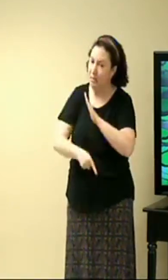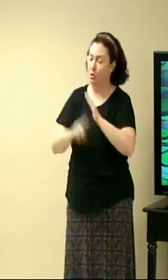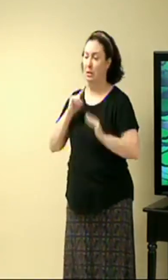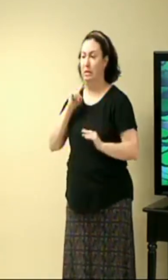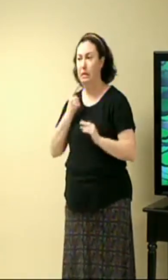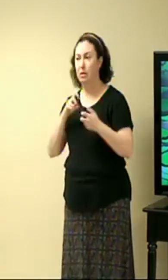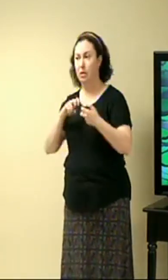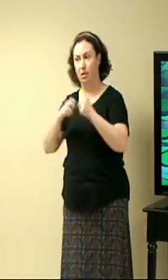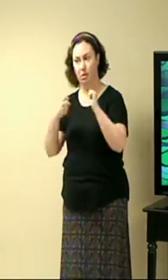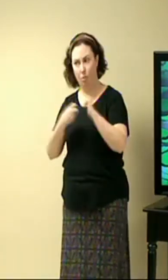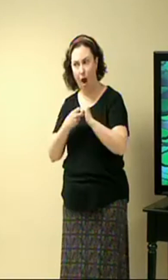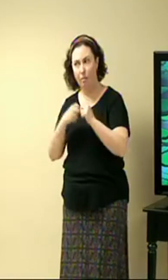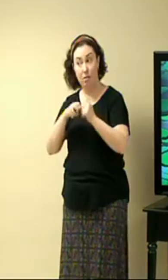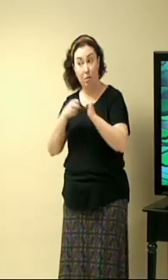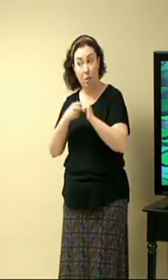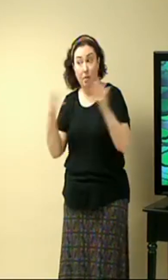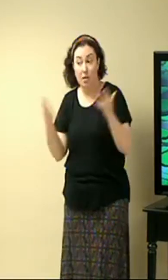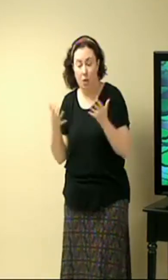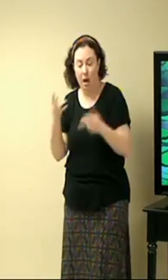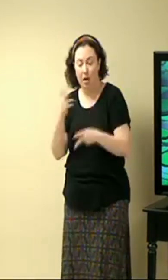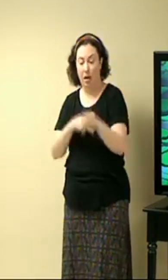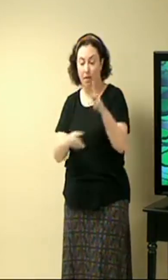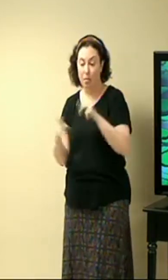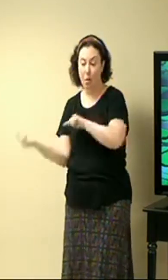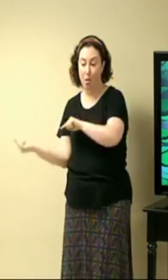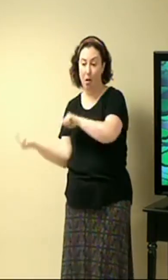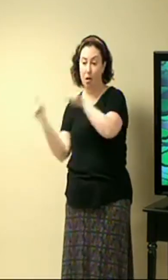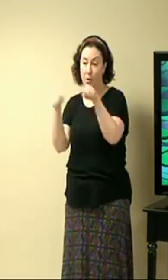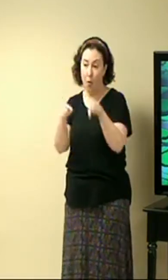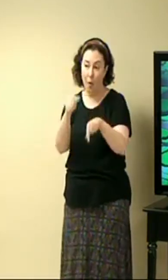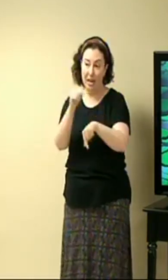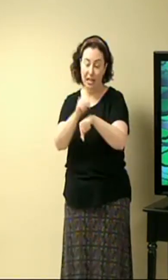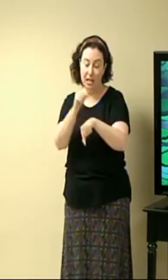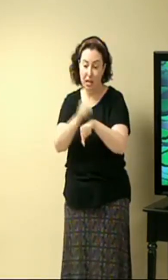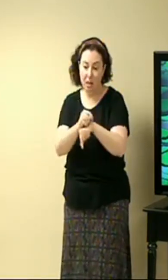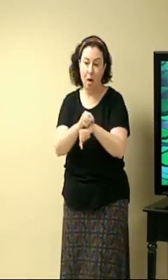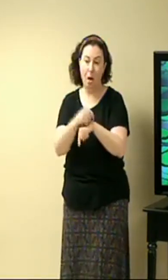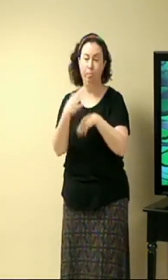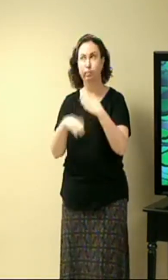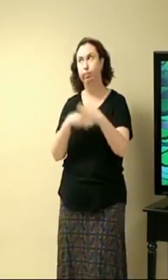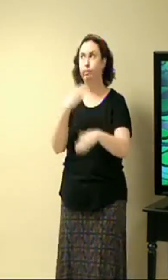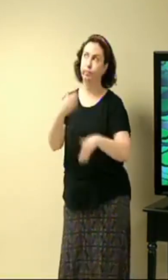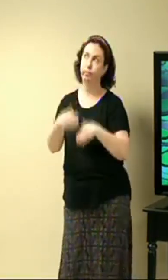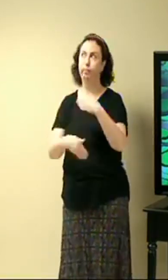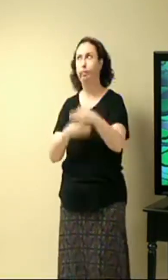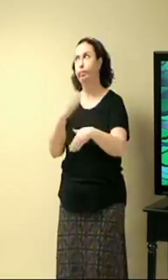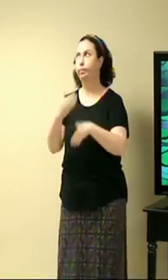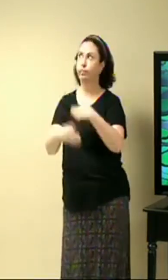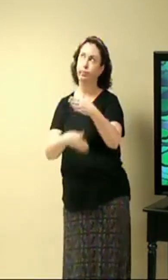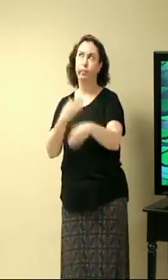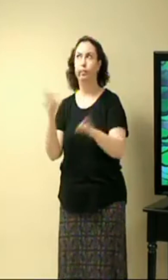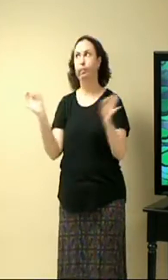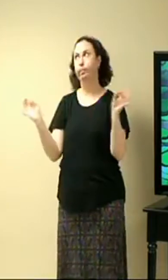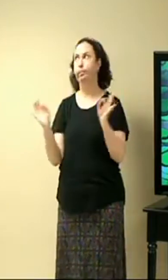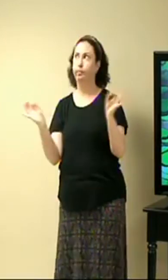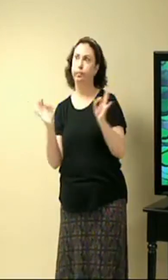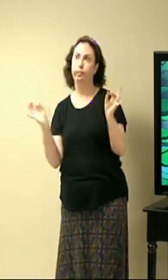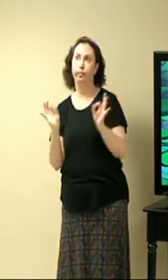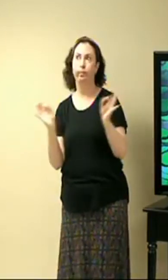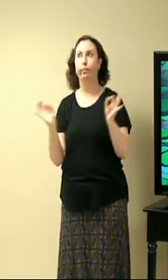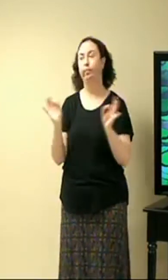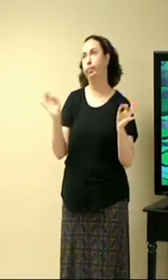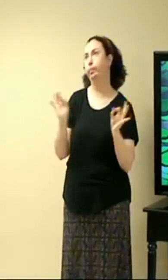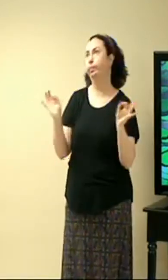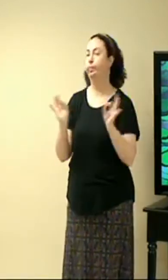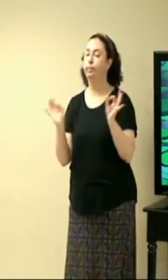to the temple. They're going through the motions. They're offering their sacrifices. They're saying their prayers, but they're only doing it to go through the motions.